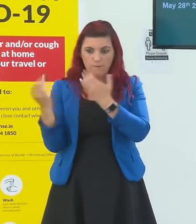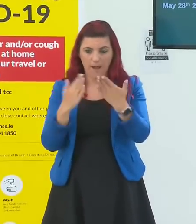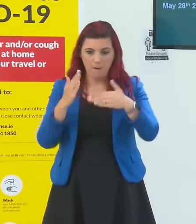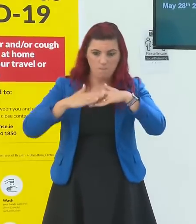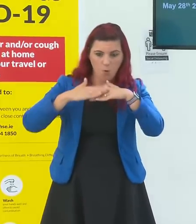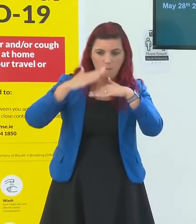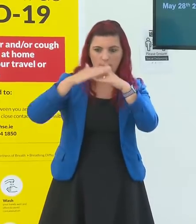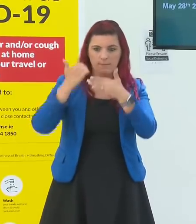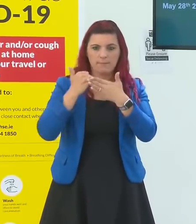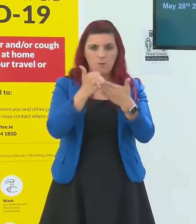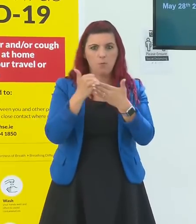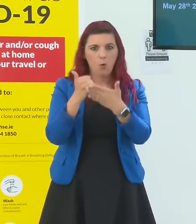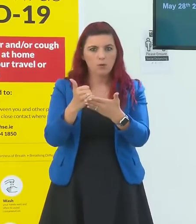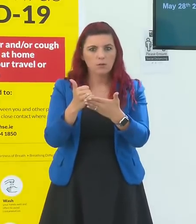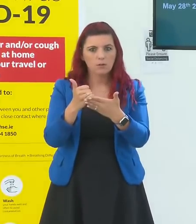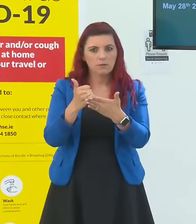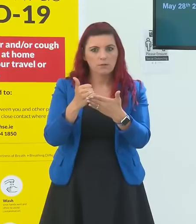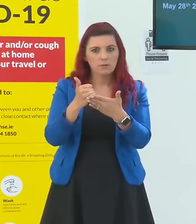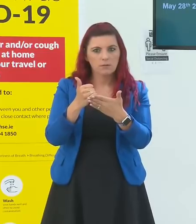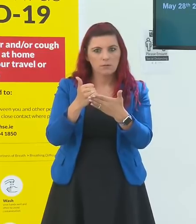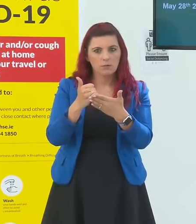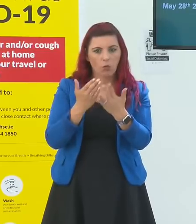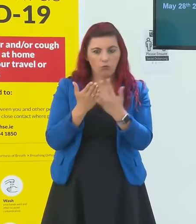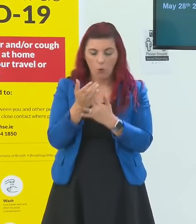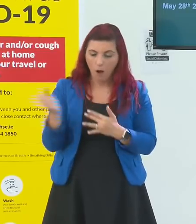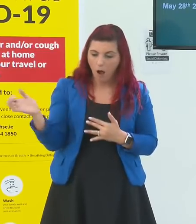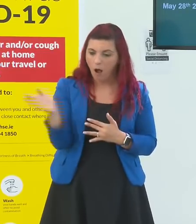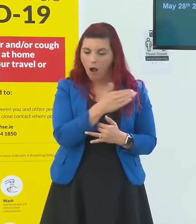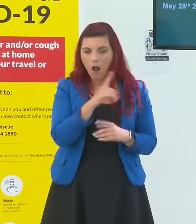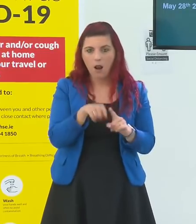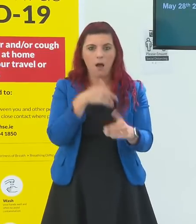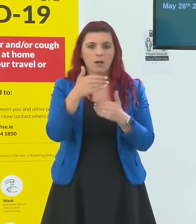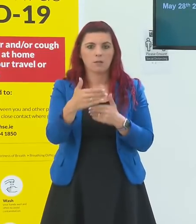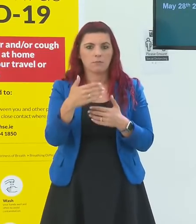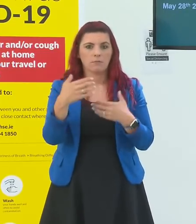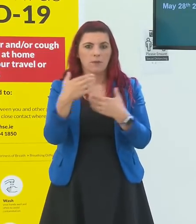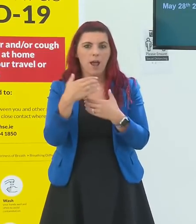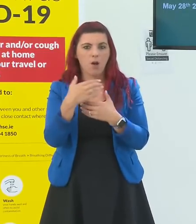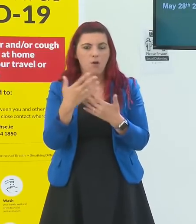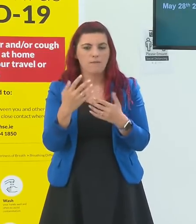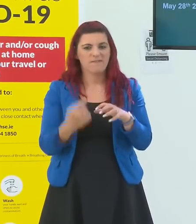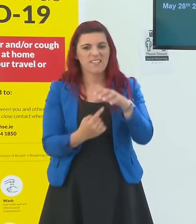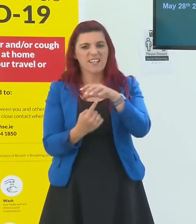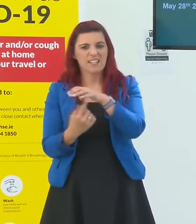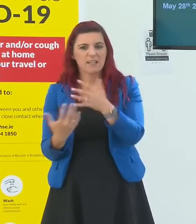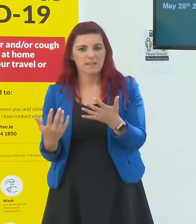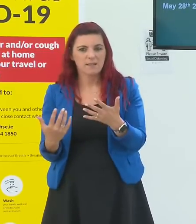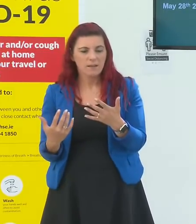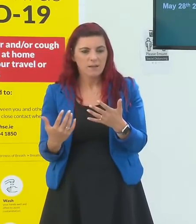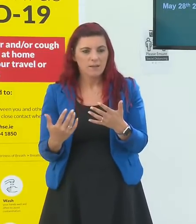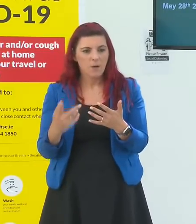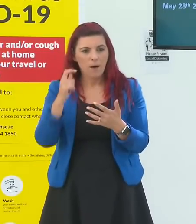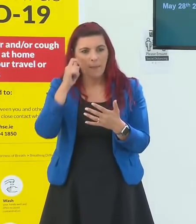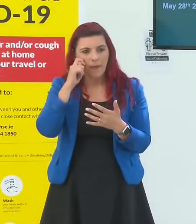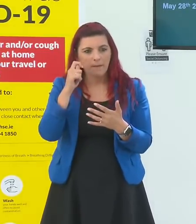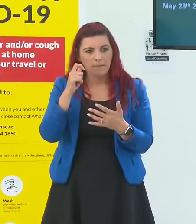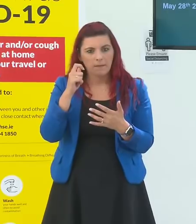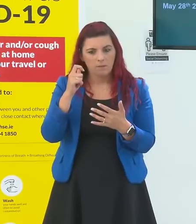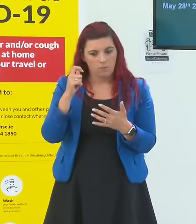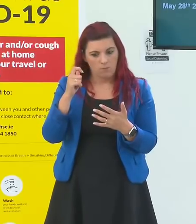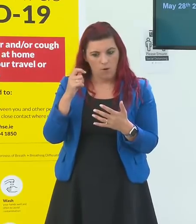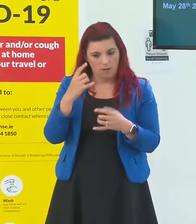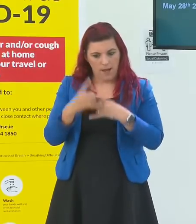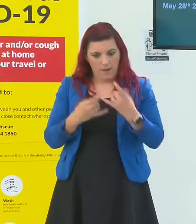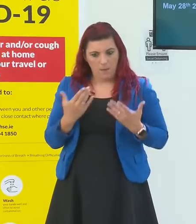of support and wraparound around all long-term care. And I think, you know, where our thinking is currently at is